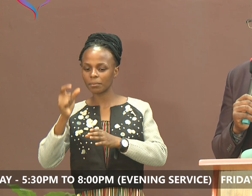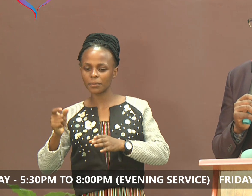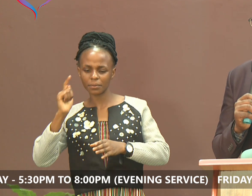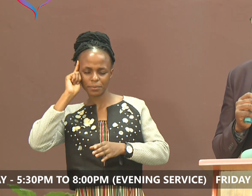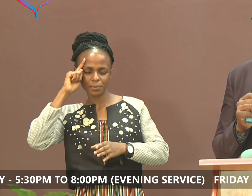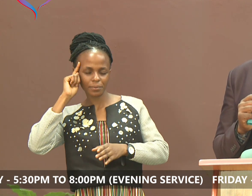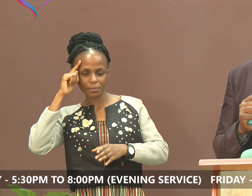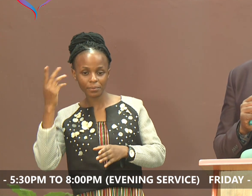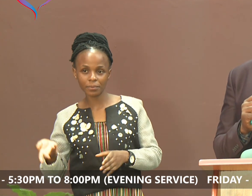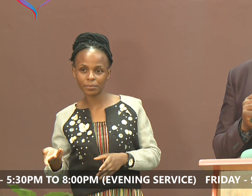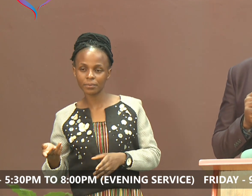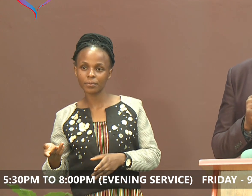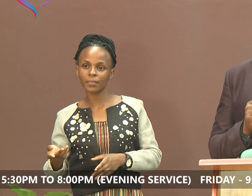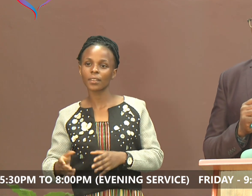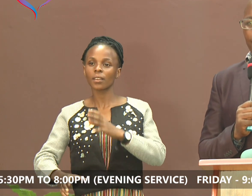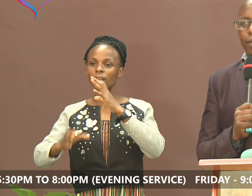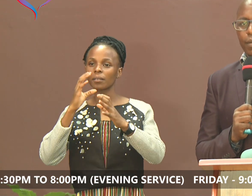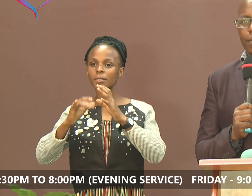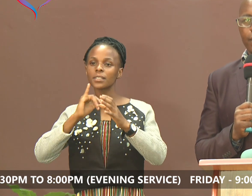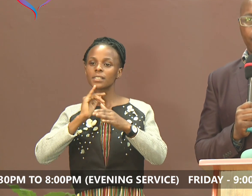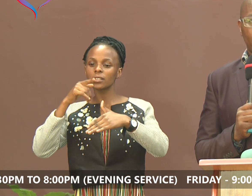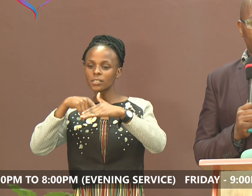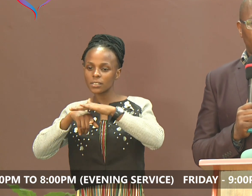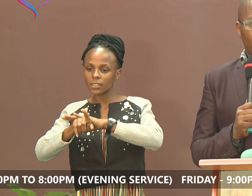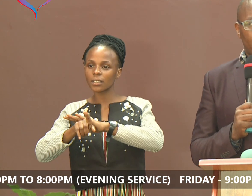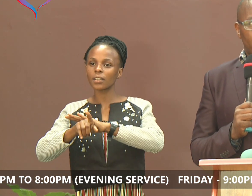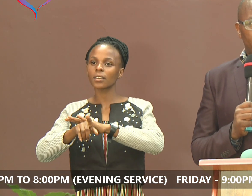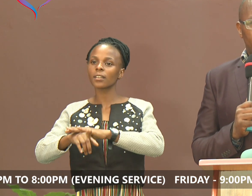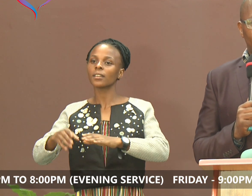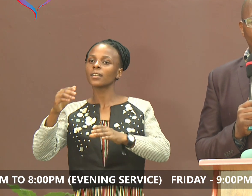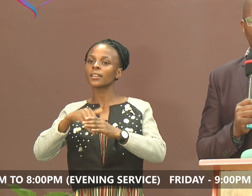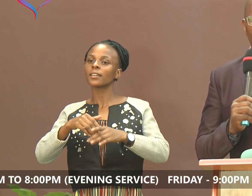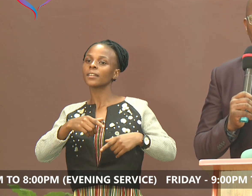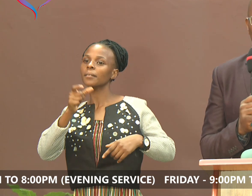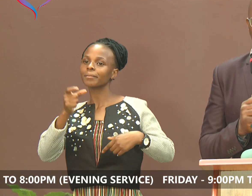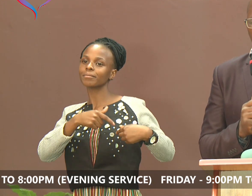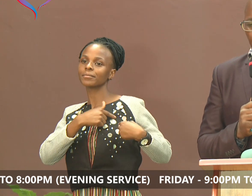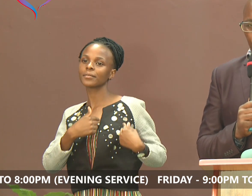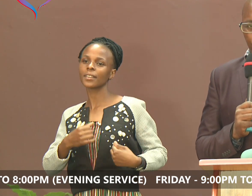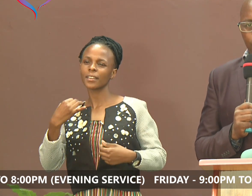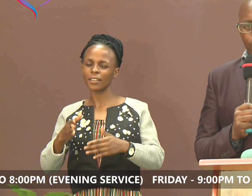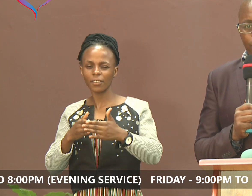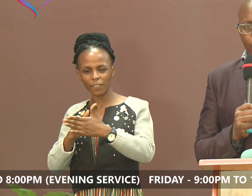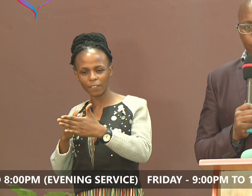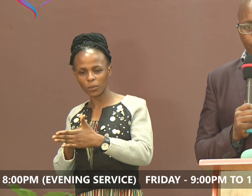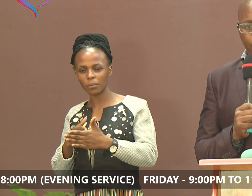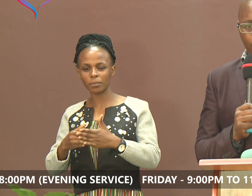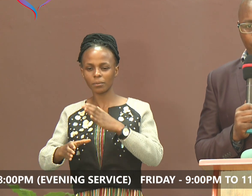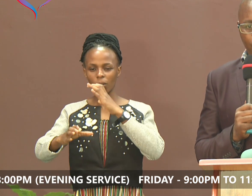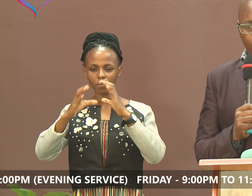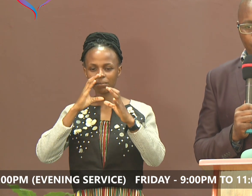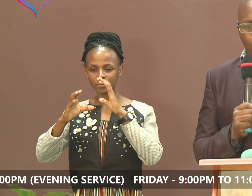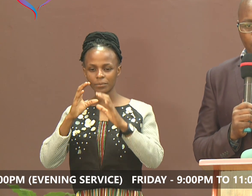birowoozo by'omulala. Communication is the gateway to someone's heart. Era gwe mulyango gukuyingiza mutima gw'omuntu. Now if you block communication, kati